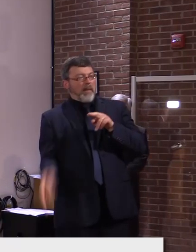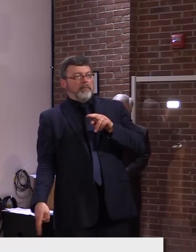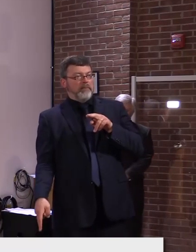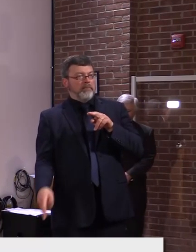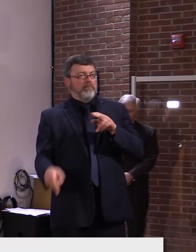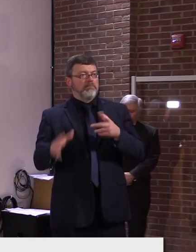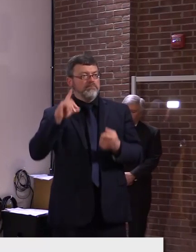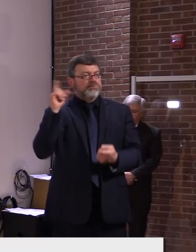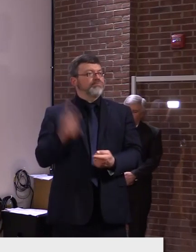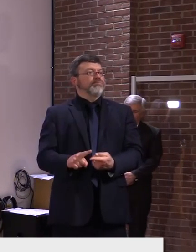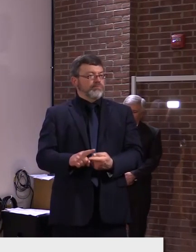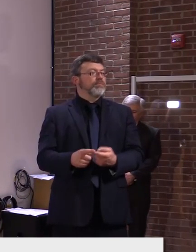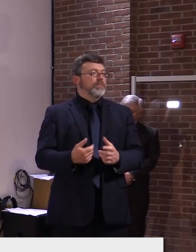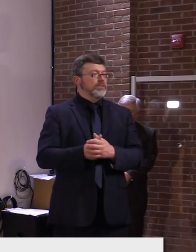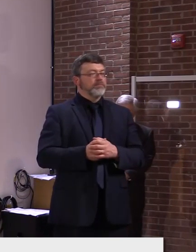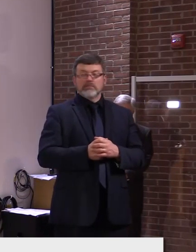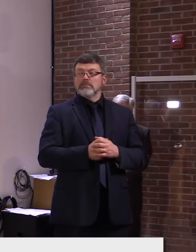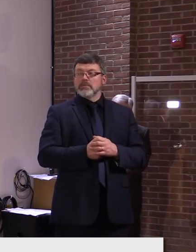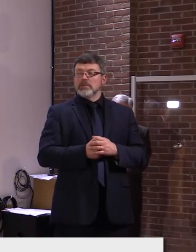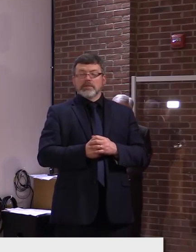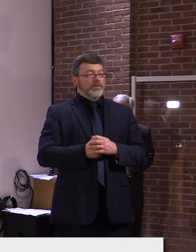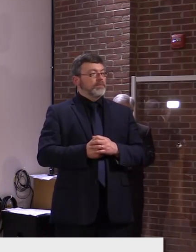I think we're seeing